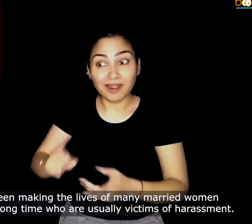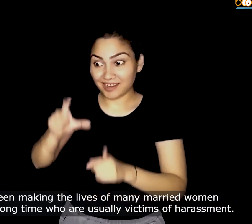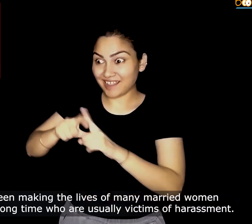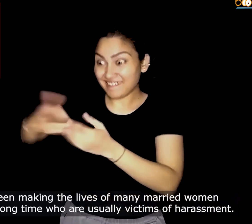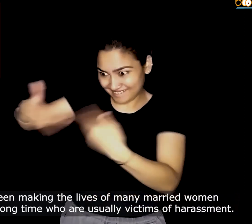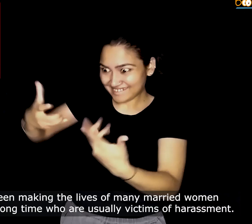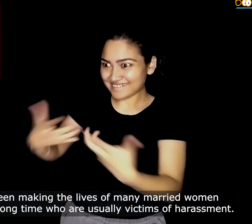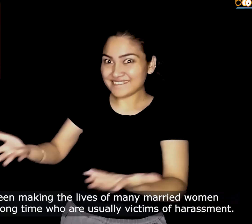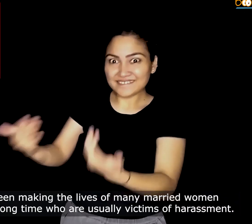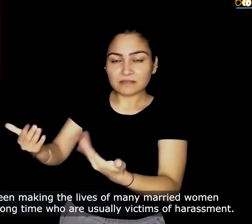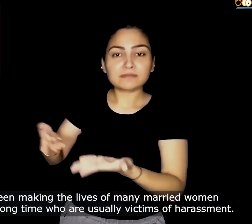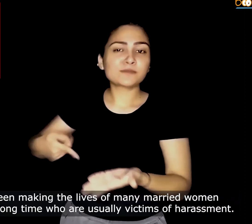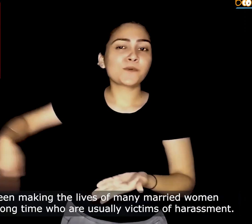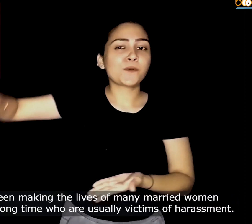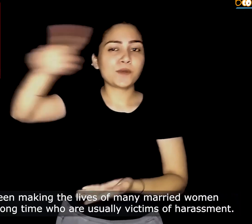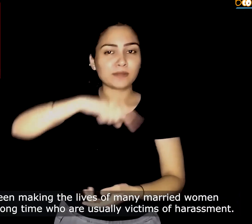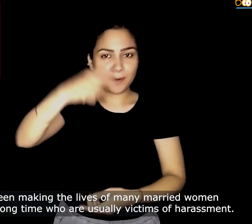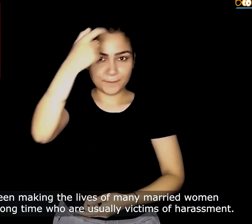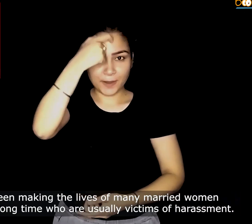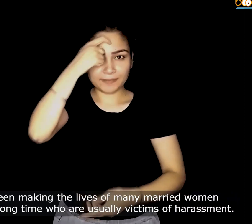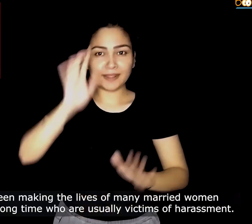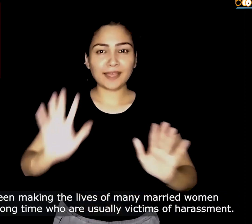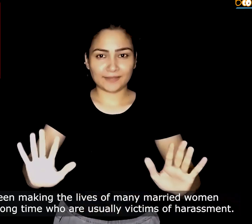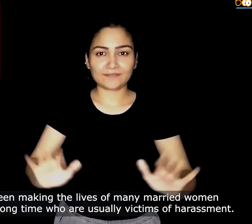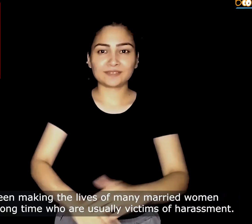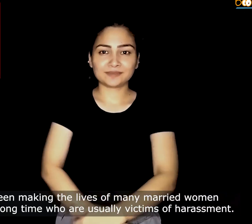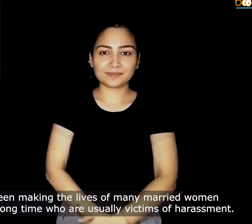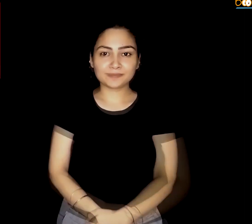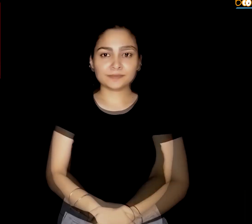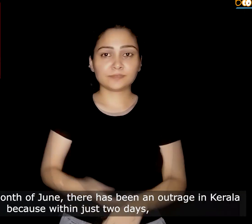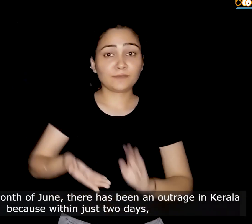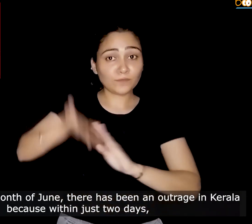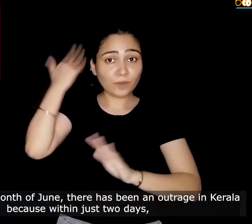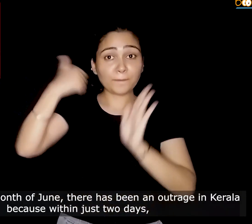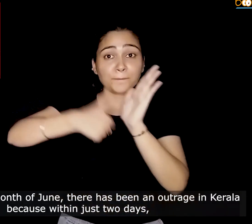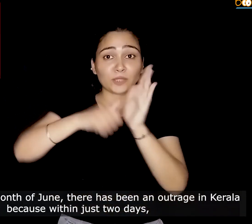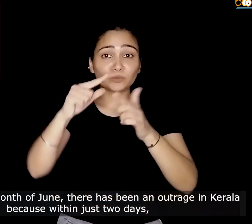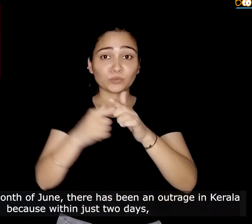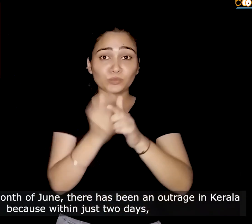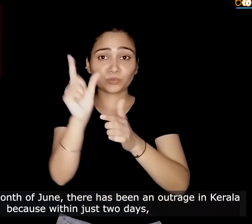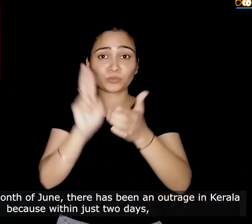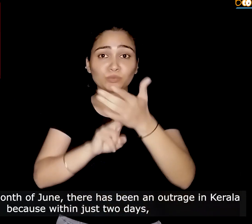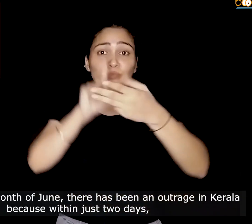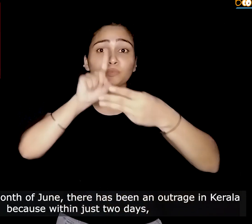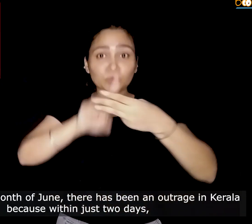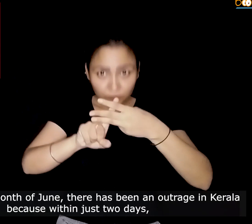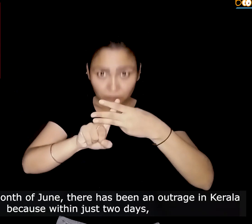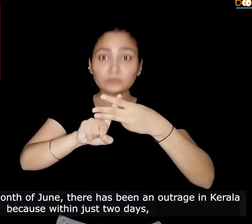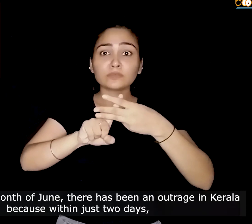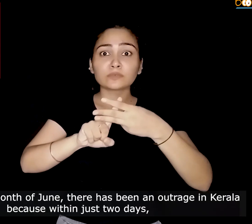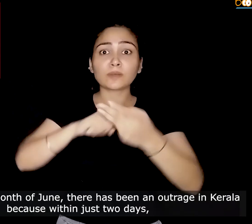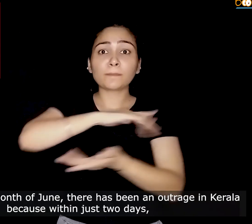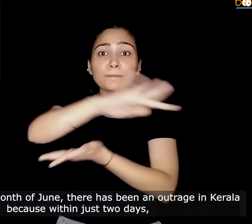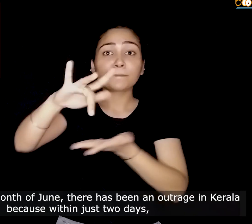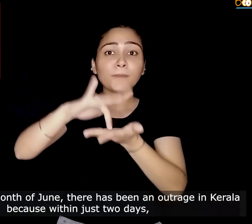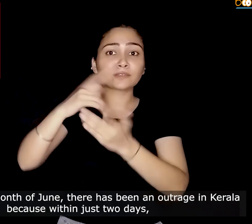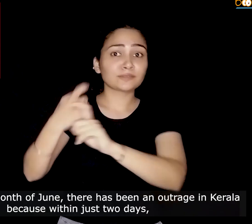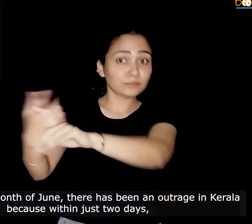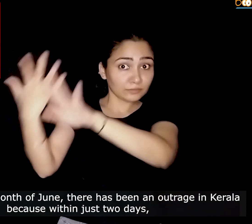who are usually victims of harassment recently in the month of june there has